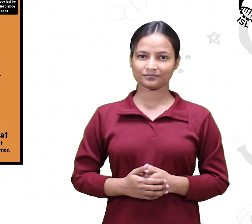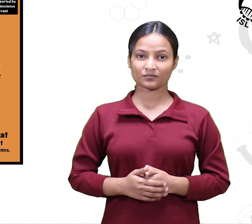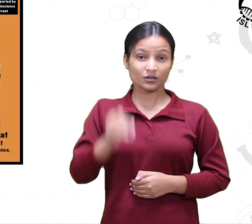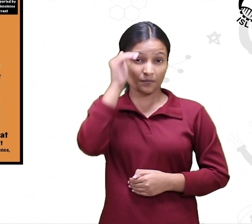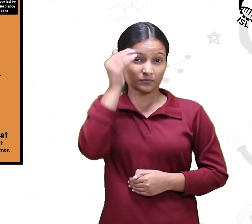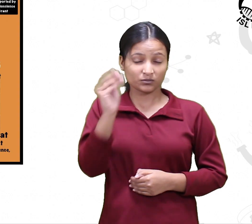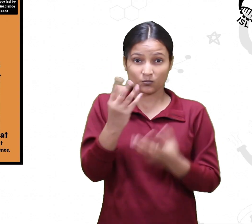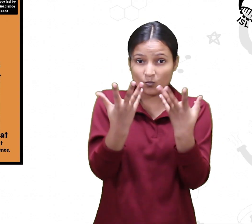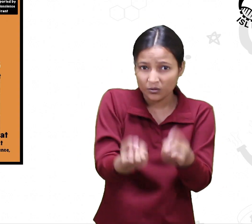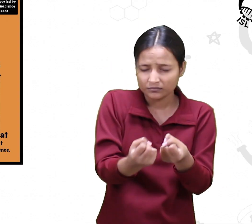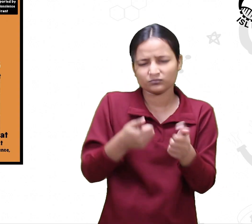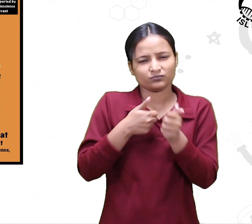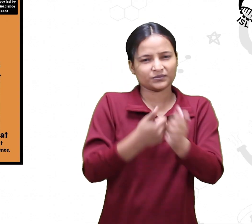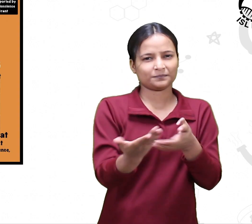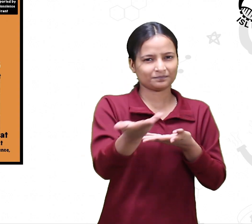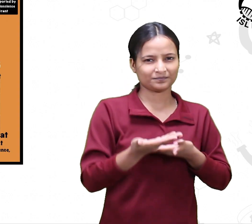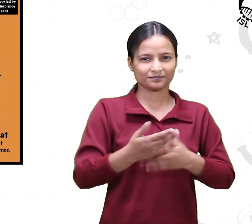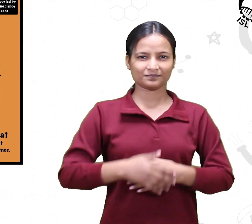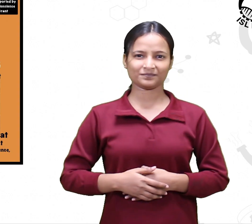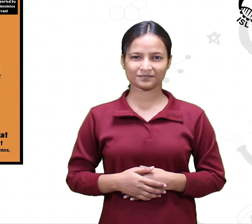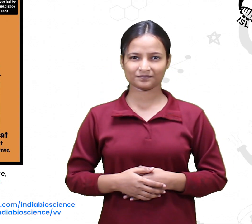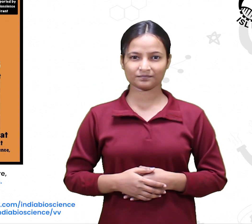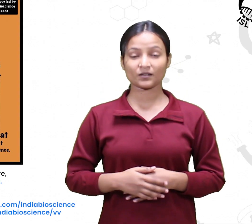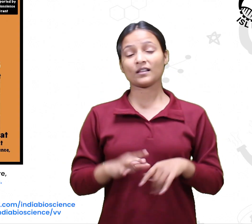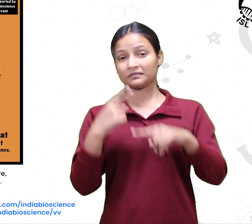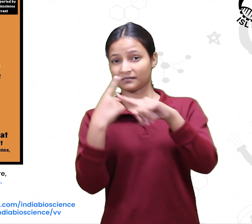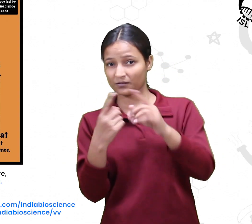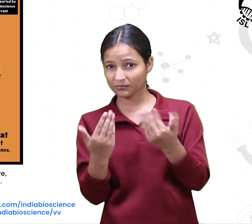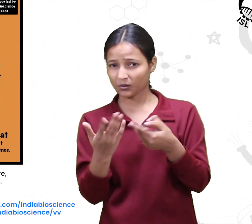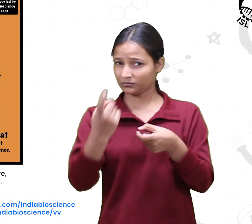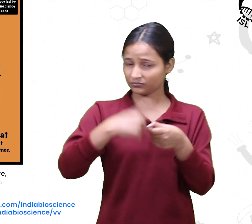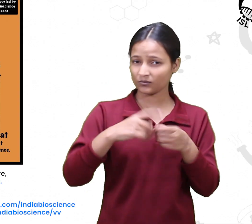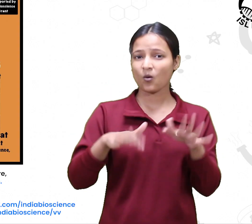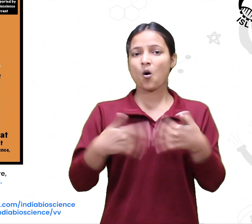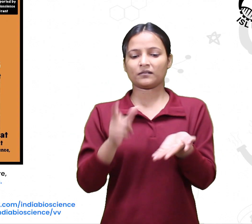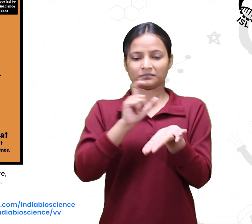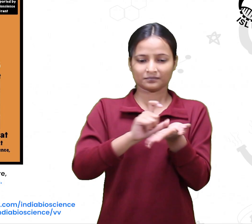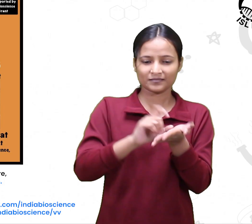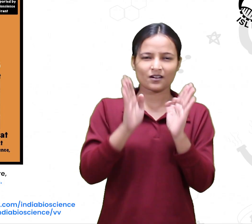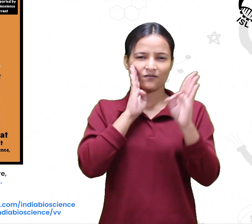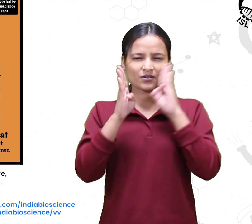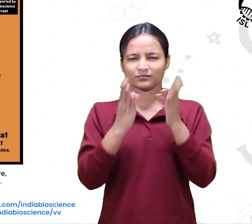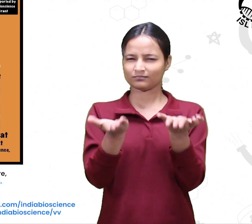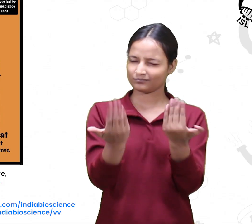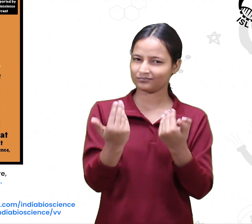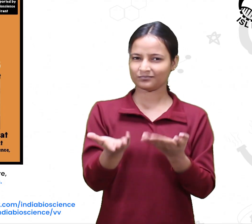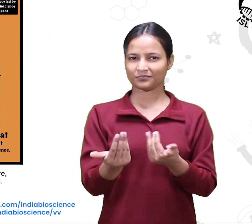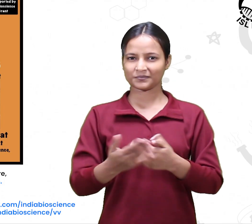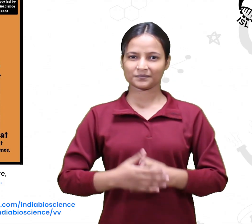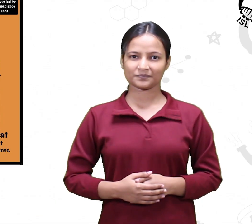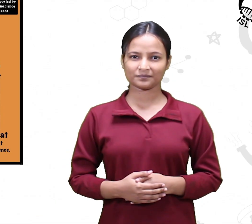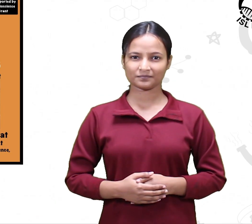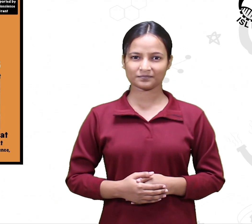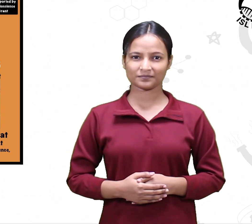notes. For updates on India Asks Why, follow us at India Asks Why on Twitter and at India_Asks